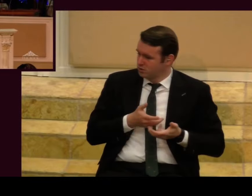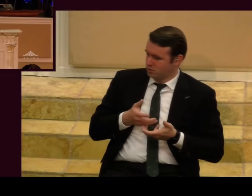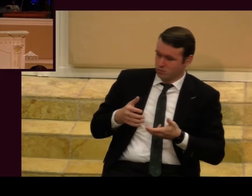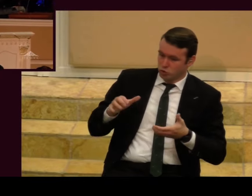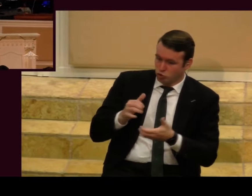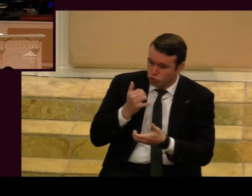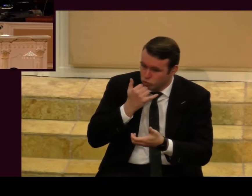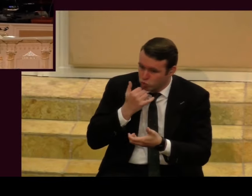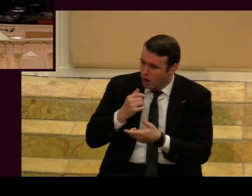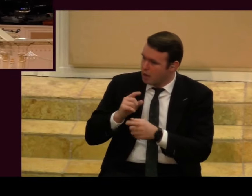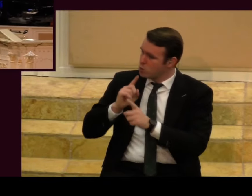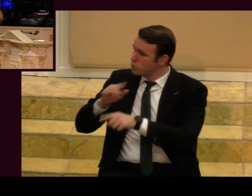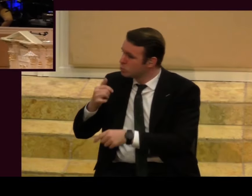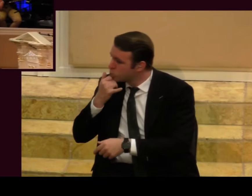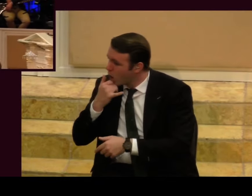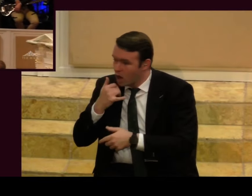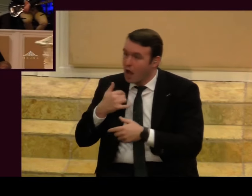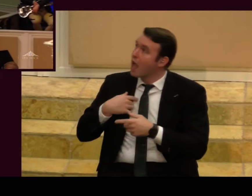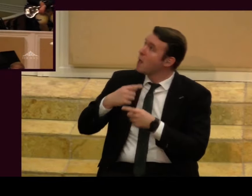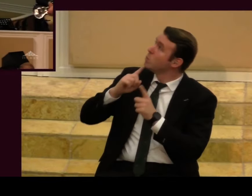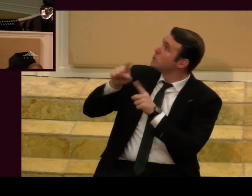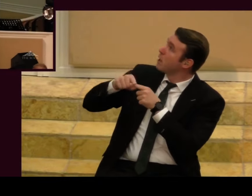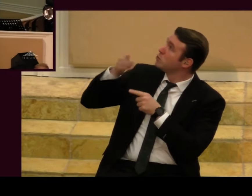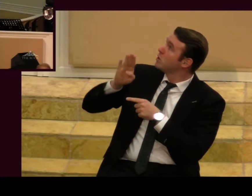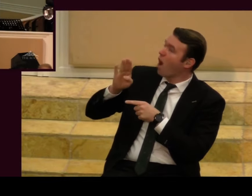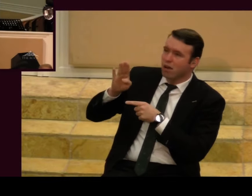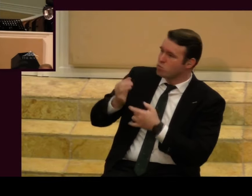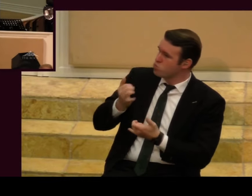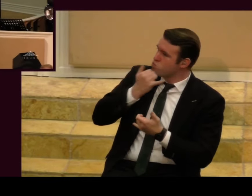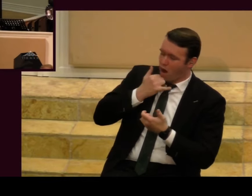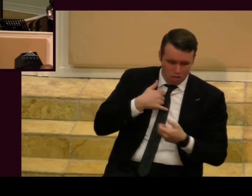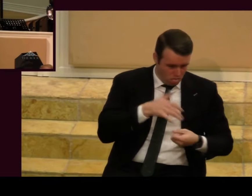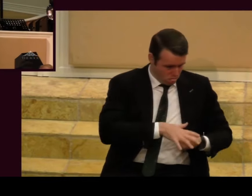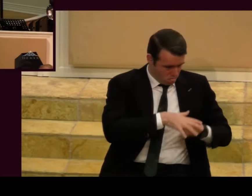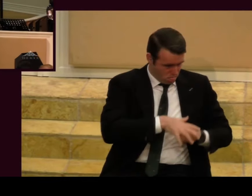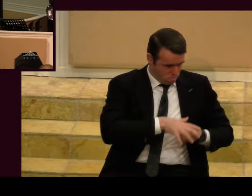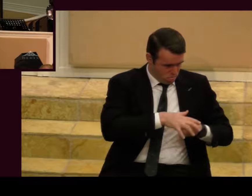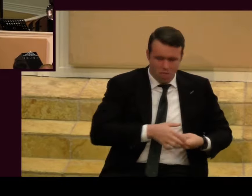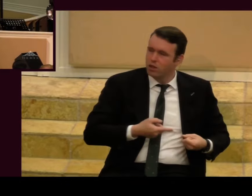And when you're full of fear and anxiety, you can't talk to God like you're supposed to.